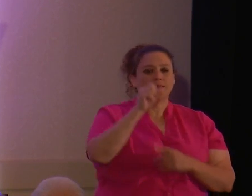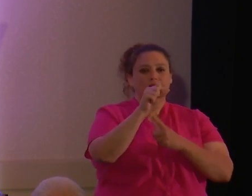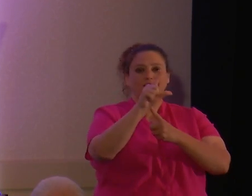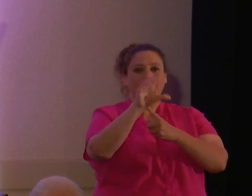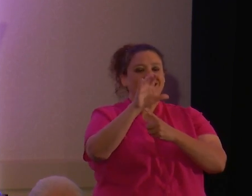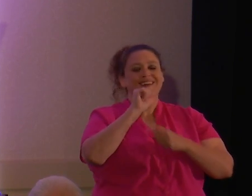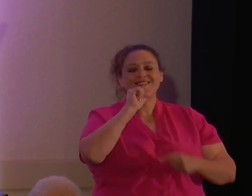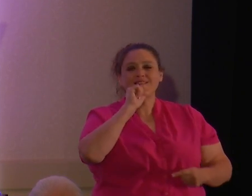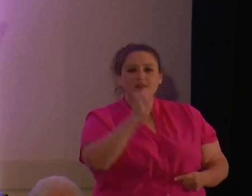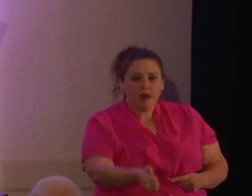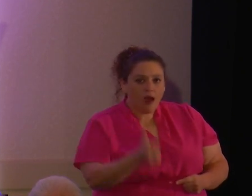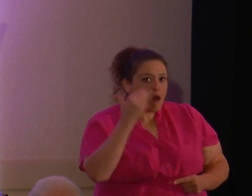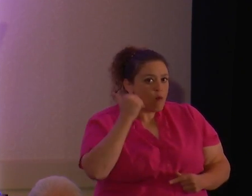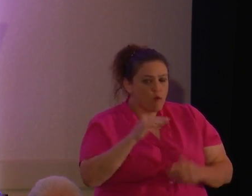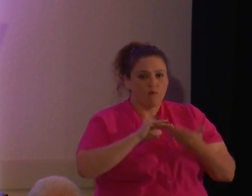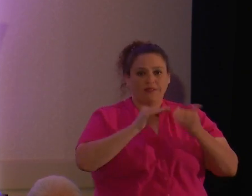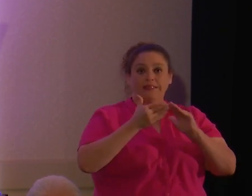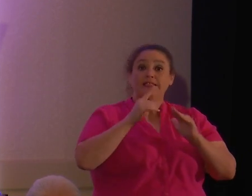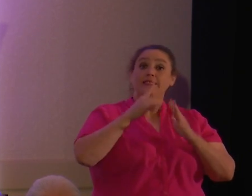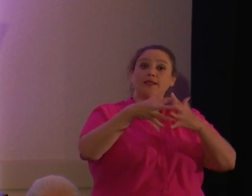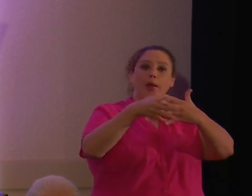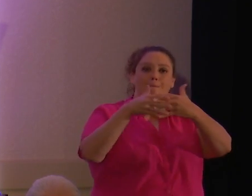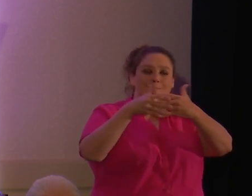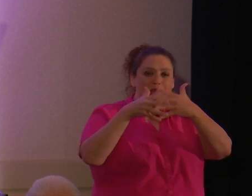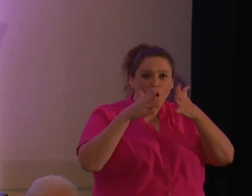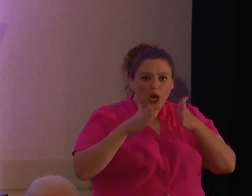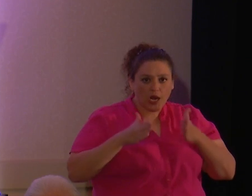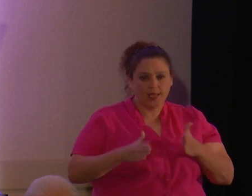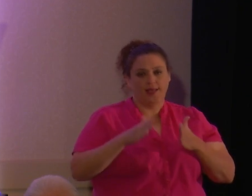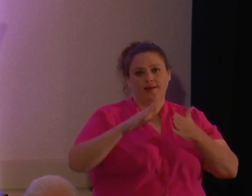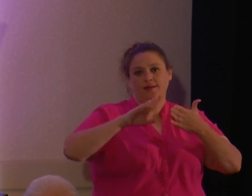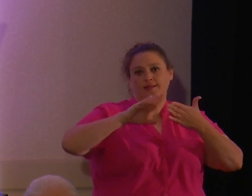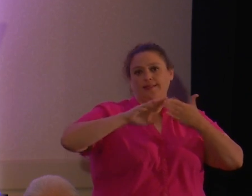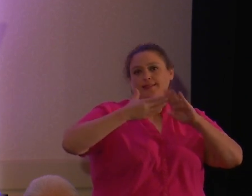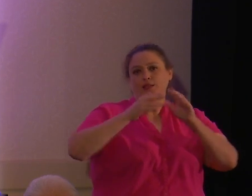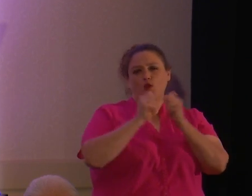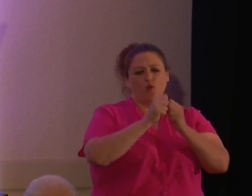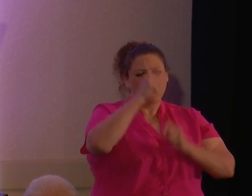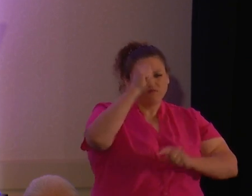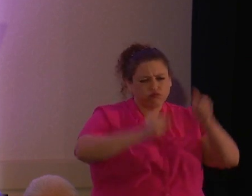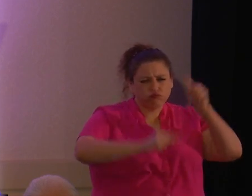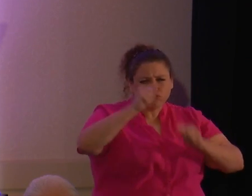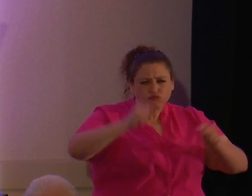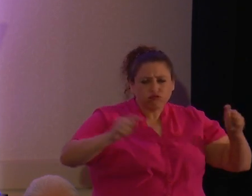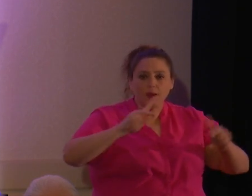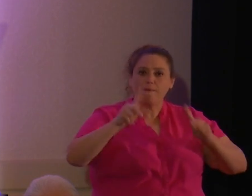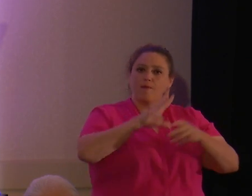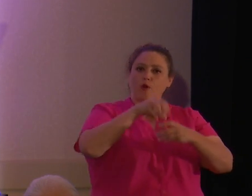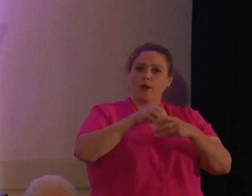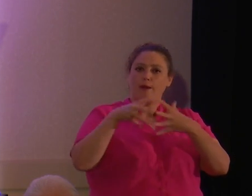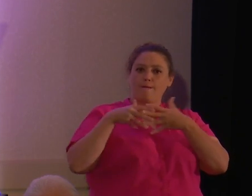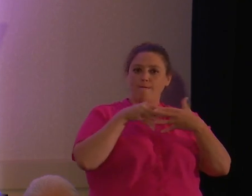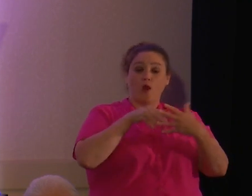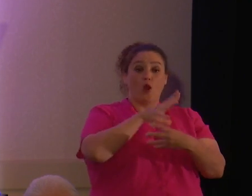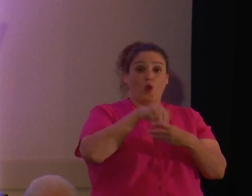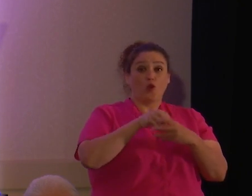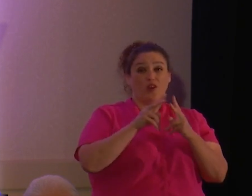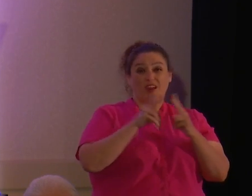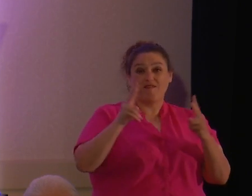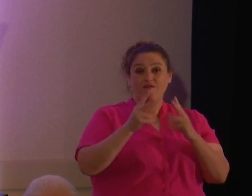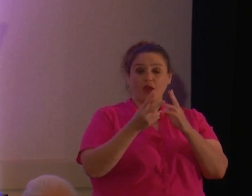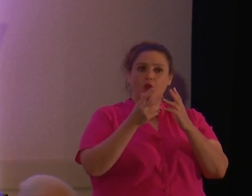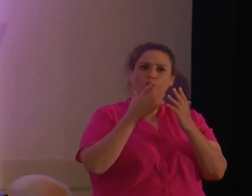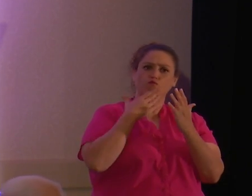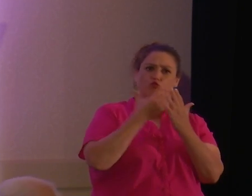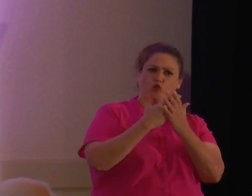a Mormon city. It is an American city full of a very diverse American population, including a very good